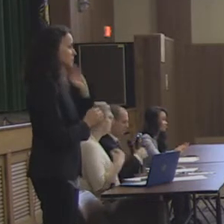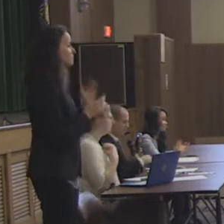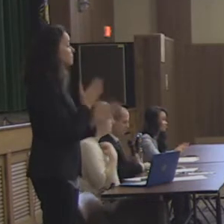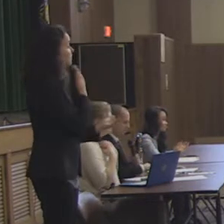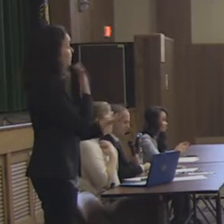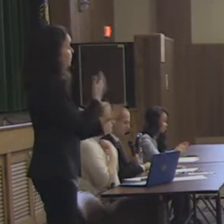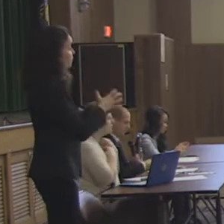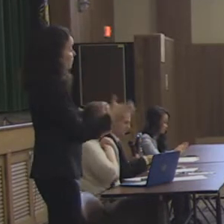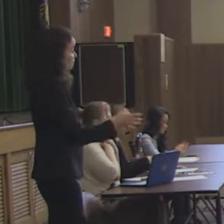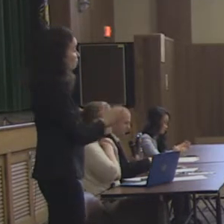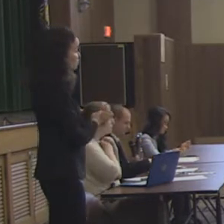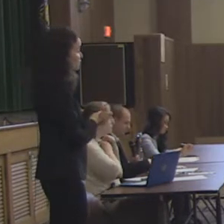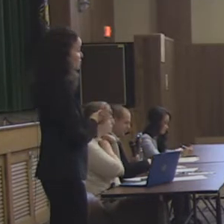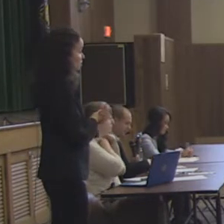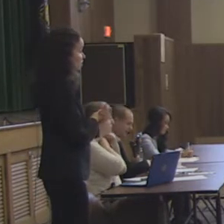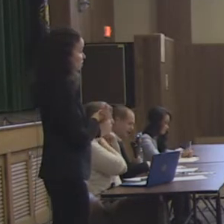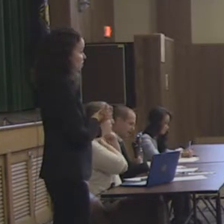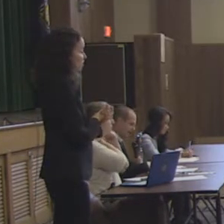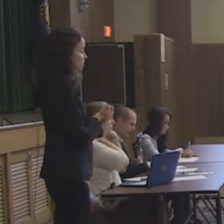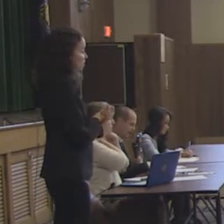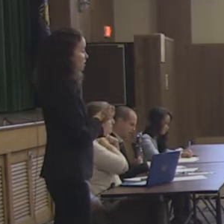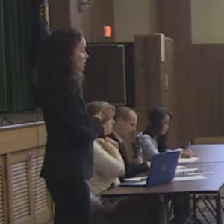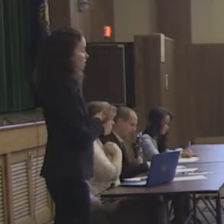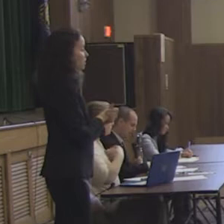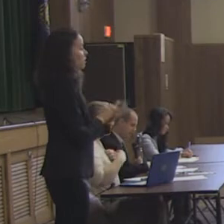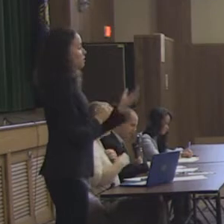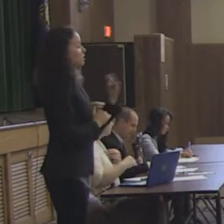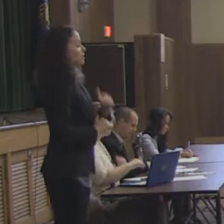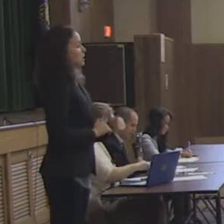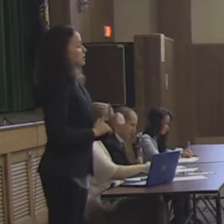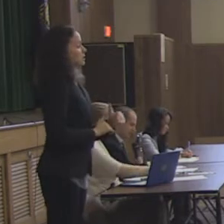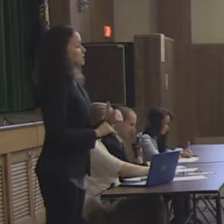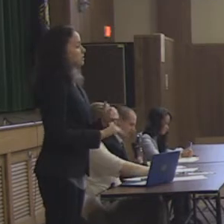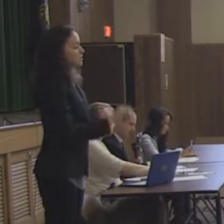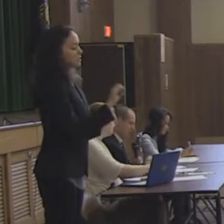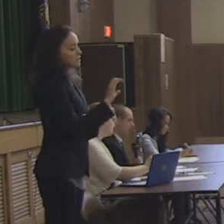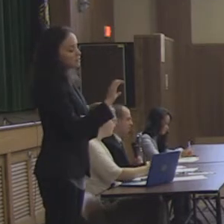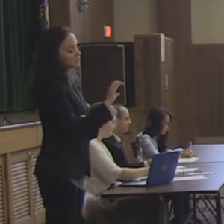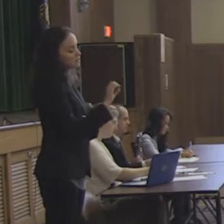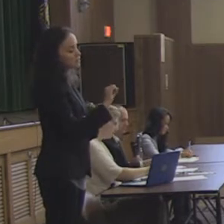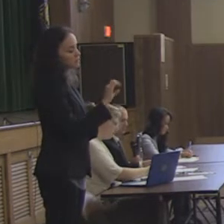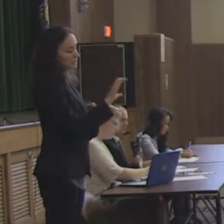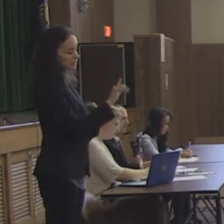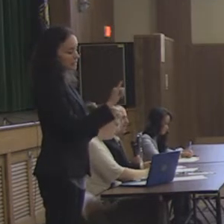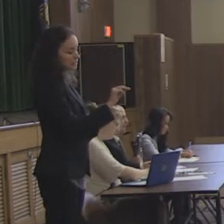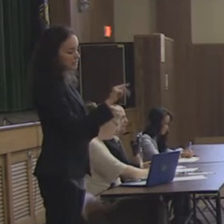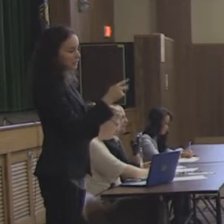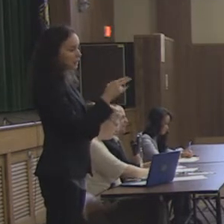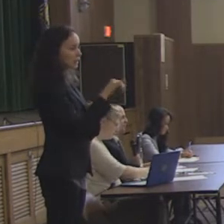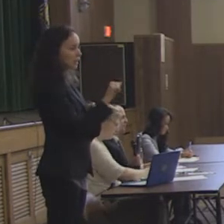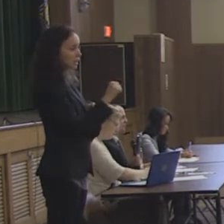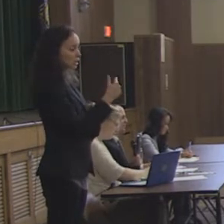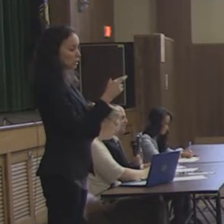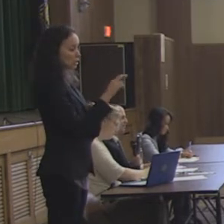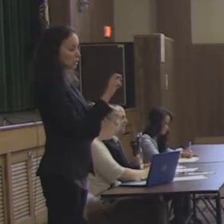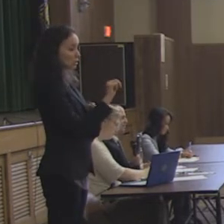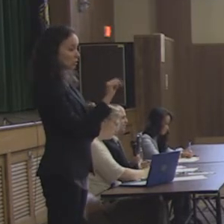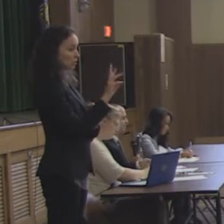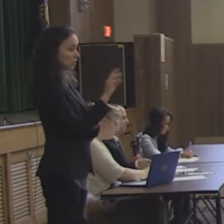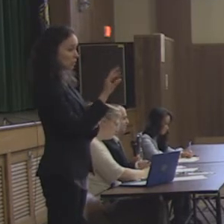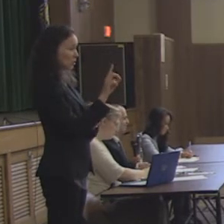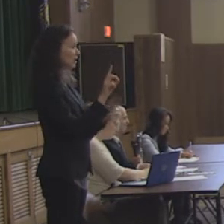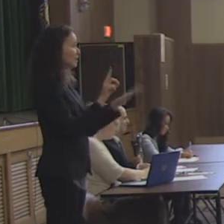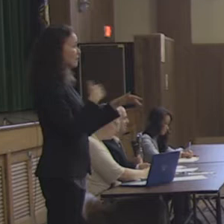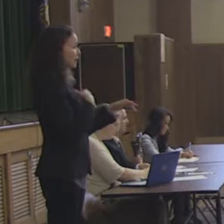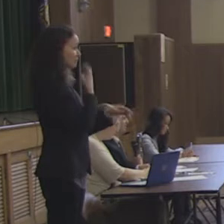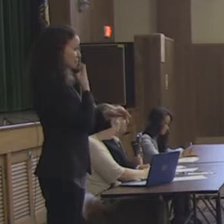Thank you very much. And next we have Cynthia Greenwood. And I'm sorry if I mispronounce any last